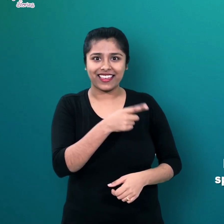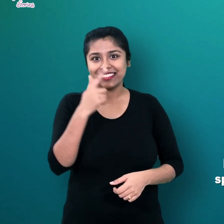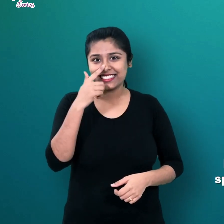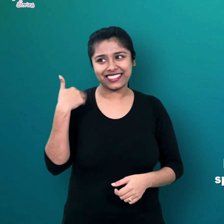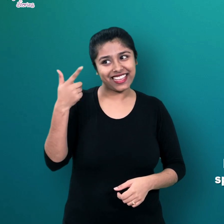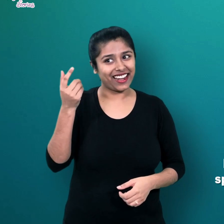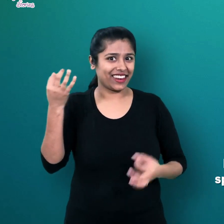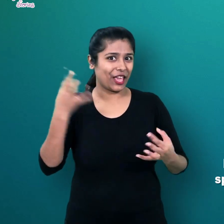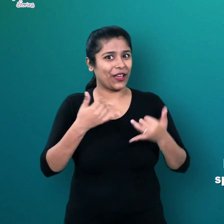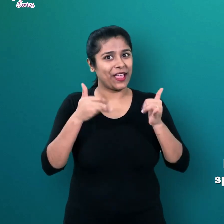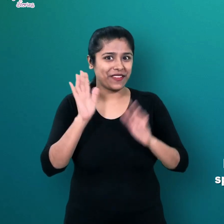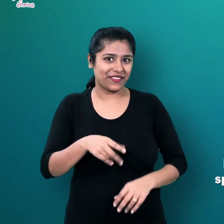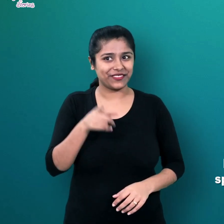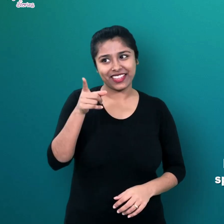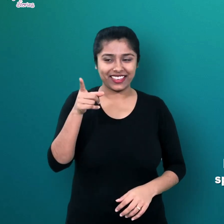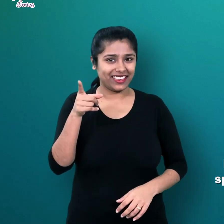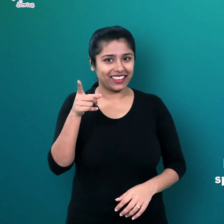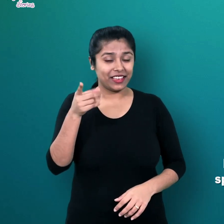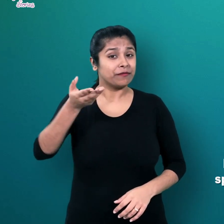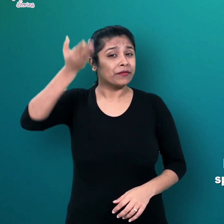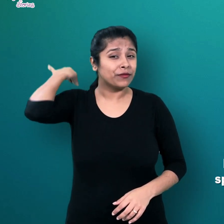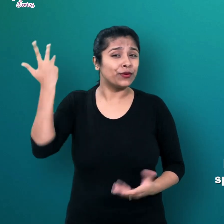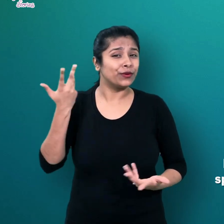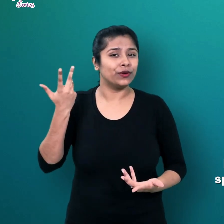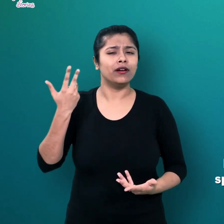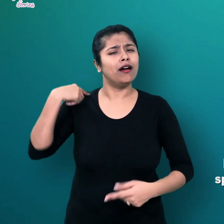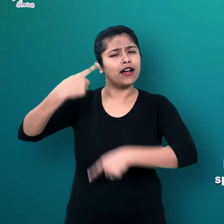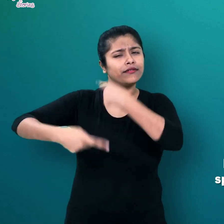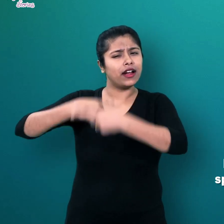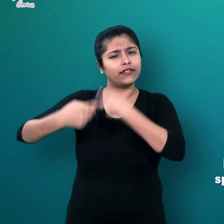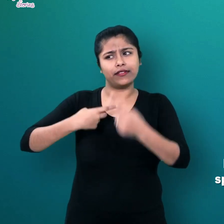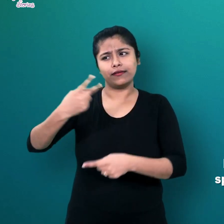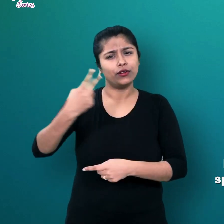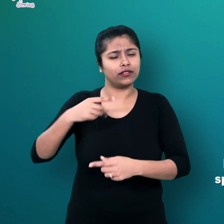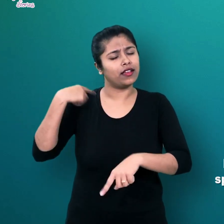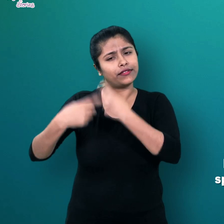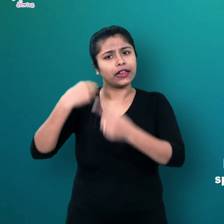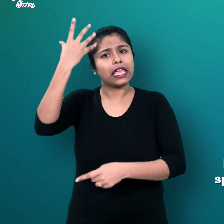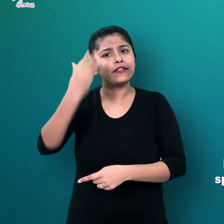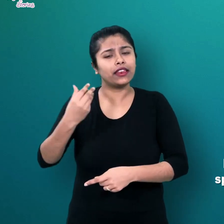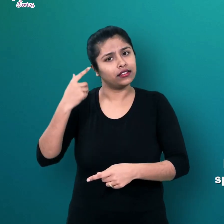Riju had the best games. Manju often spent her evenings pestering her cousin to let her play.